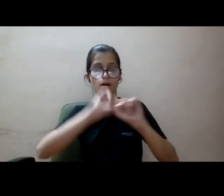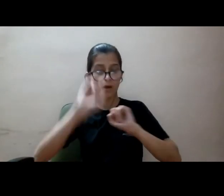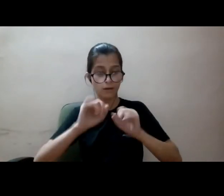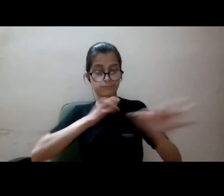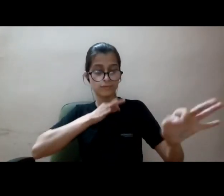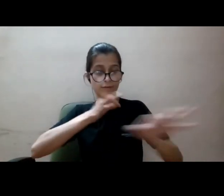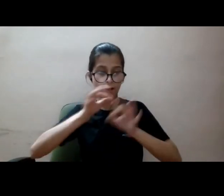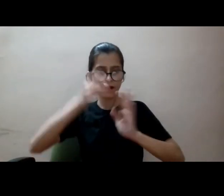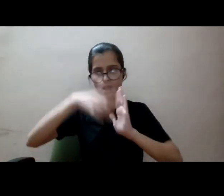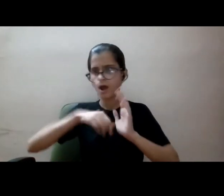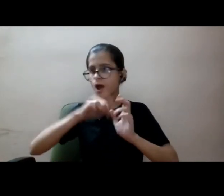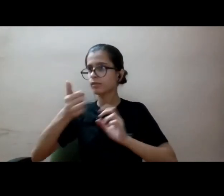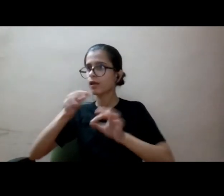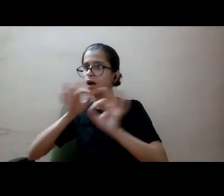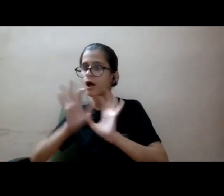people.